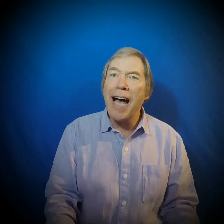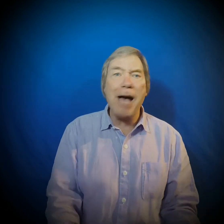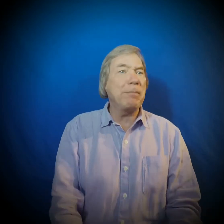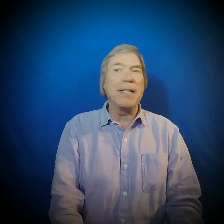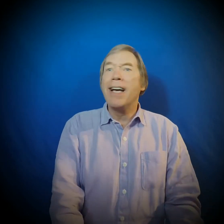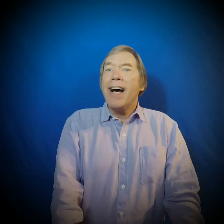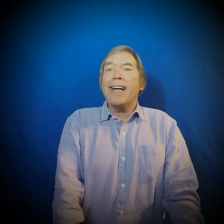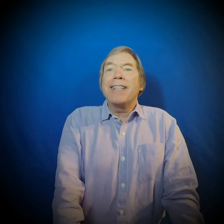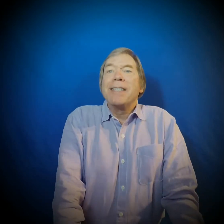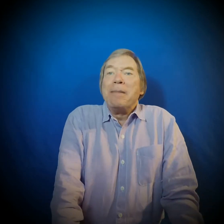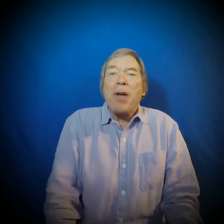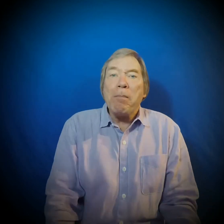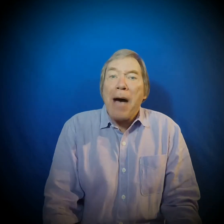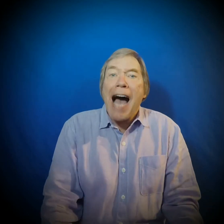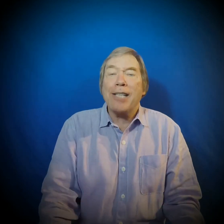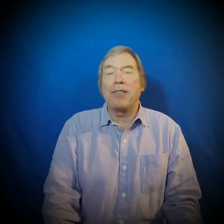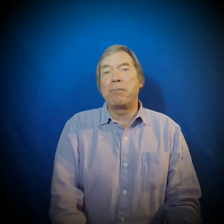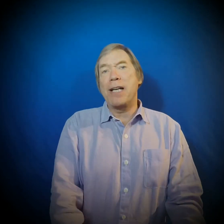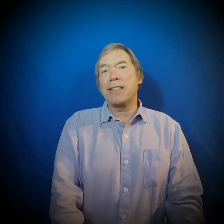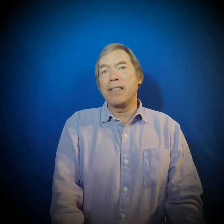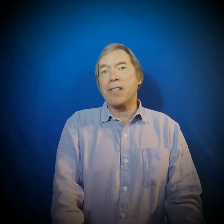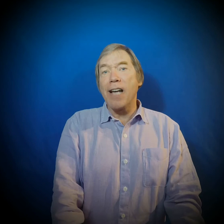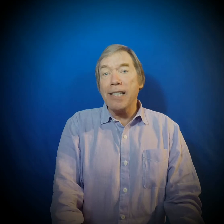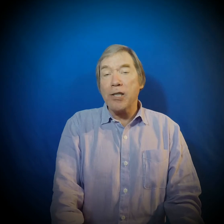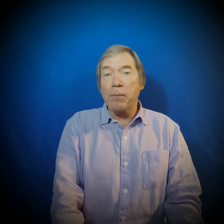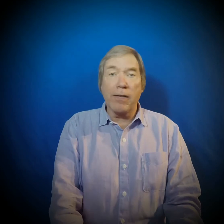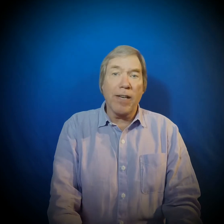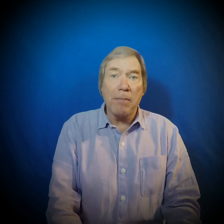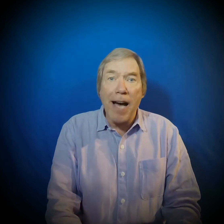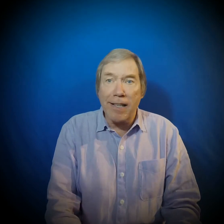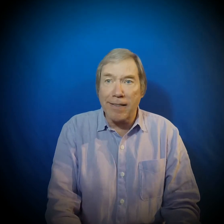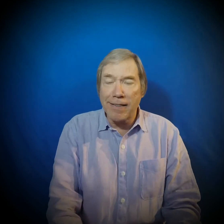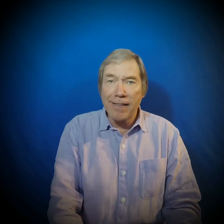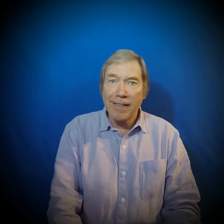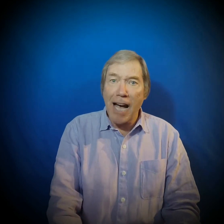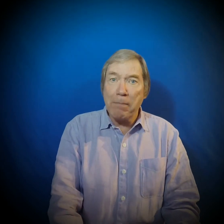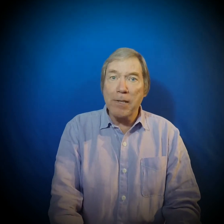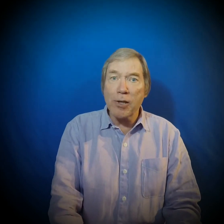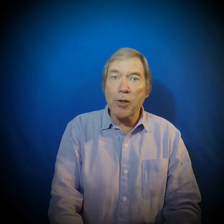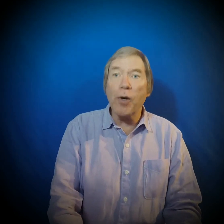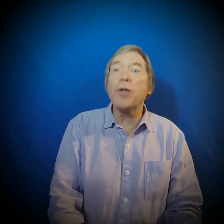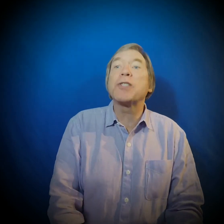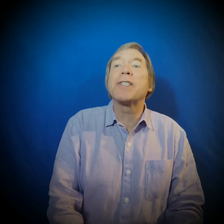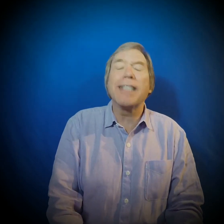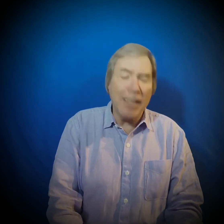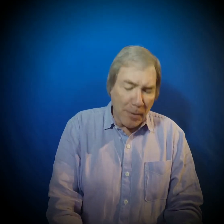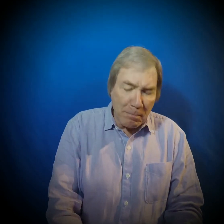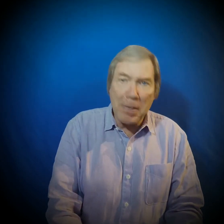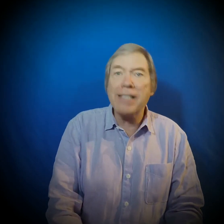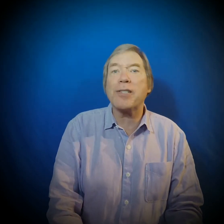happy. A pack of blessings lights upon thy back. Happiness courts thee in her best